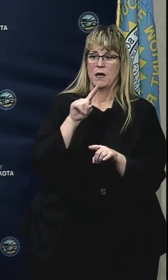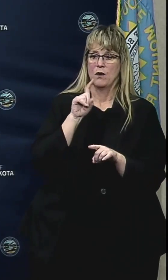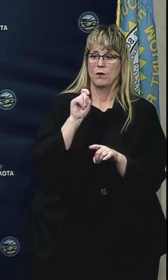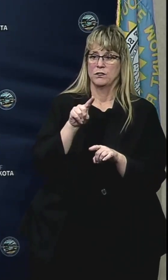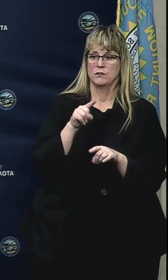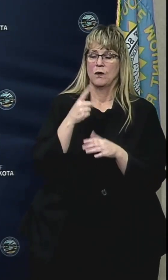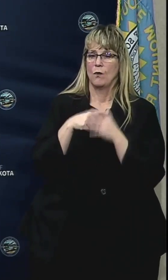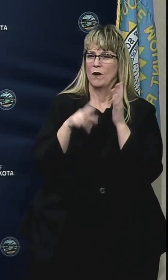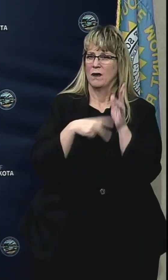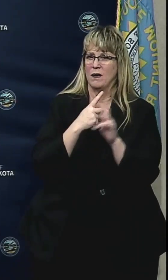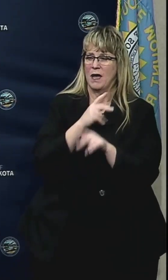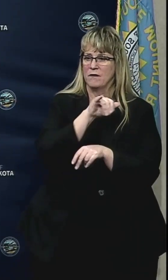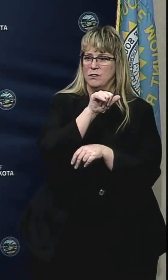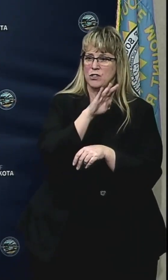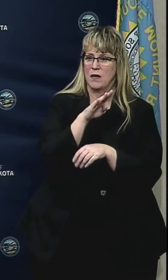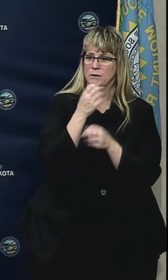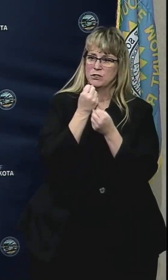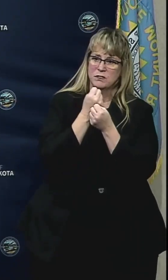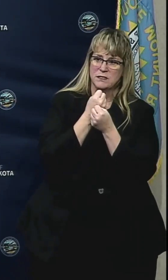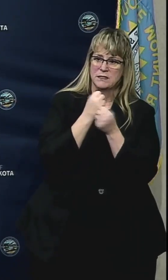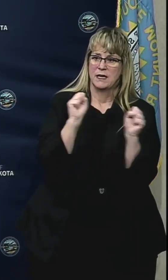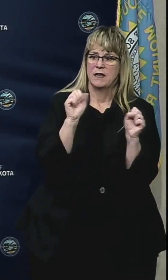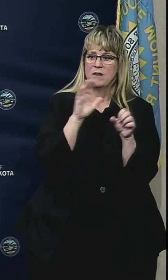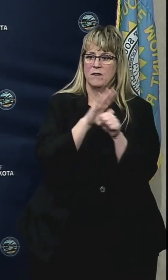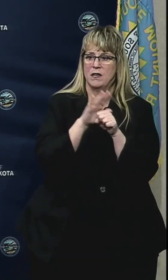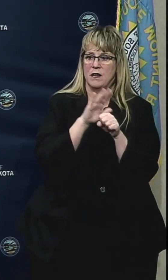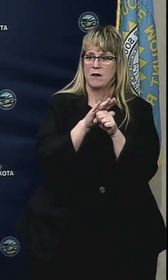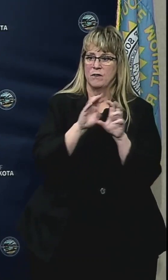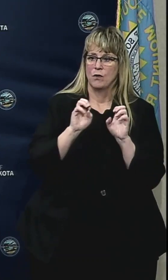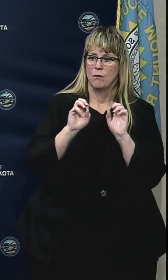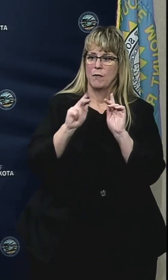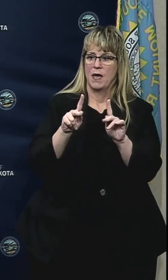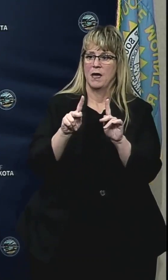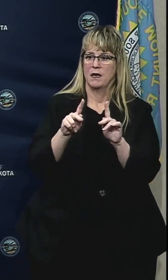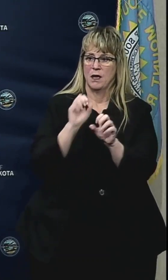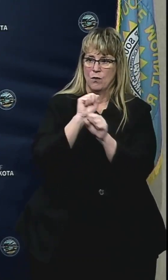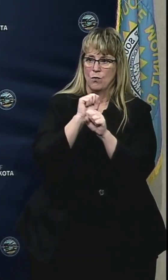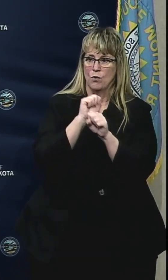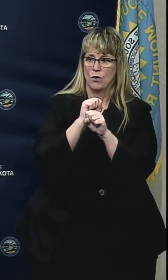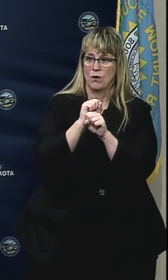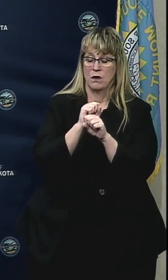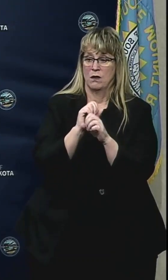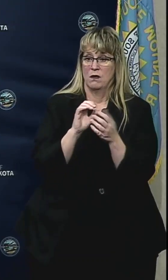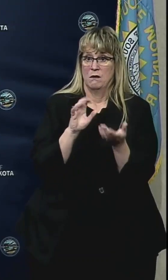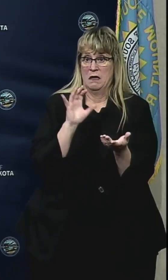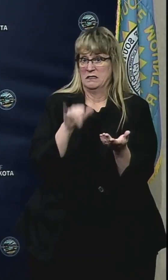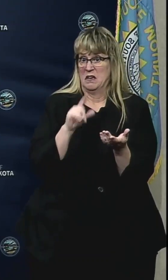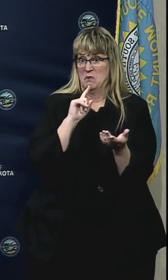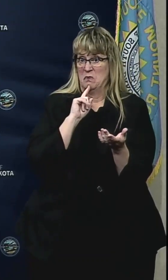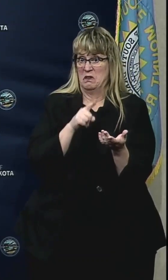like, what kind of jobs are safe enough to go back to right now, and is that really like, is that